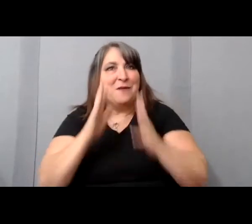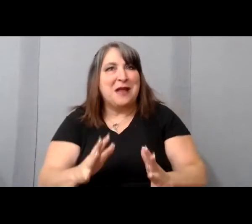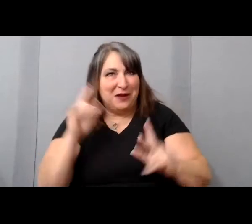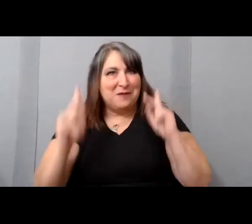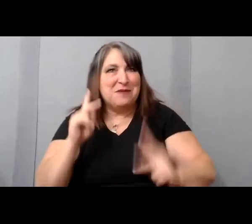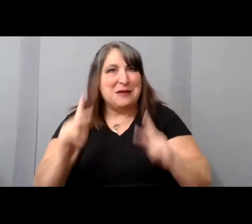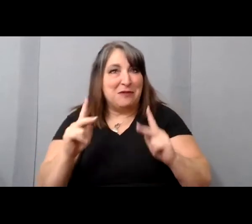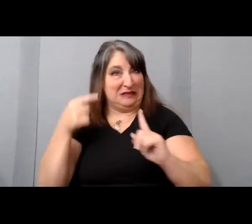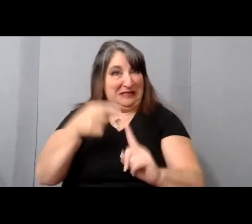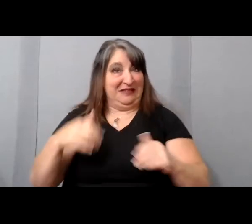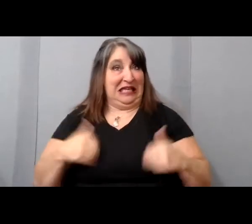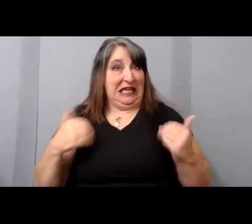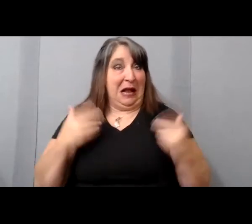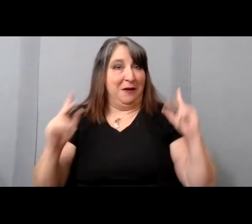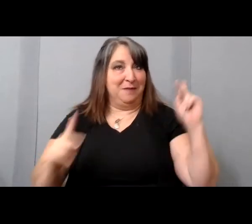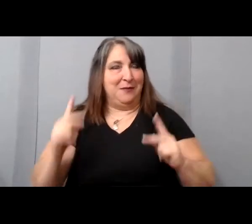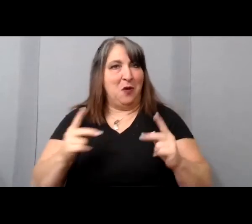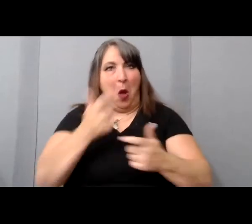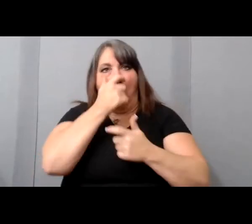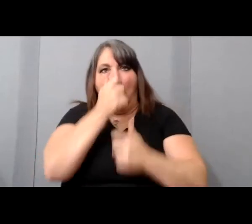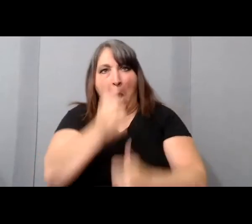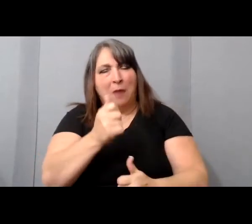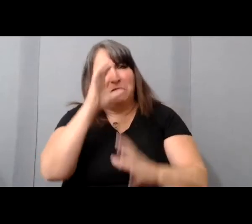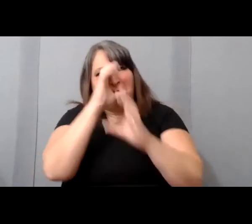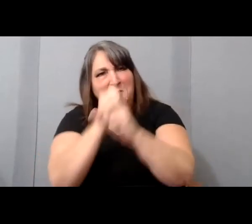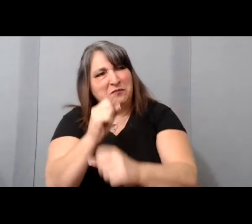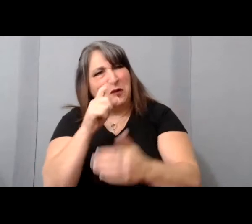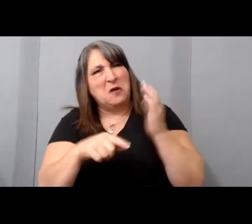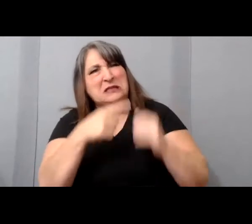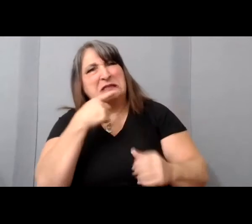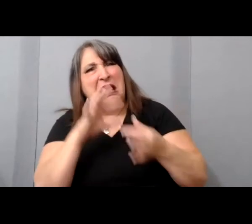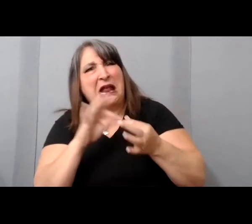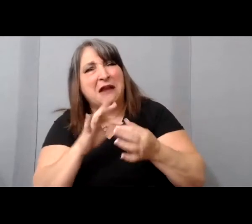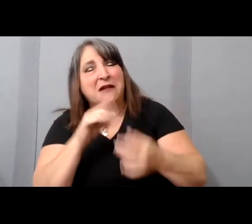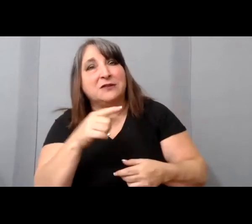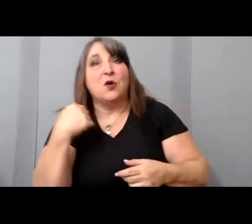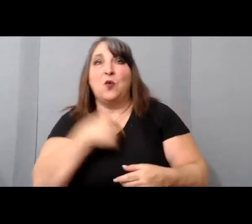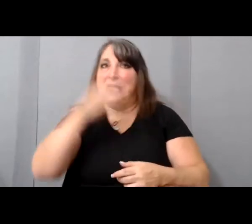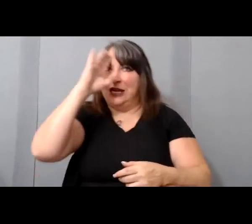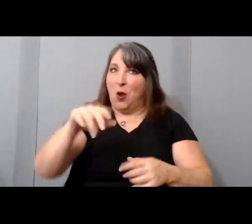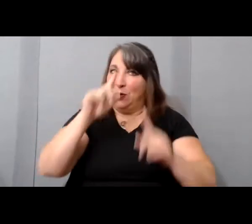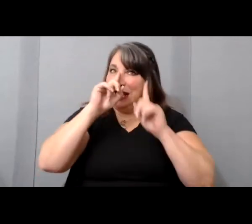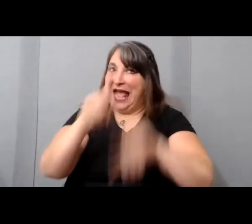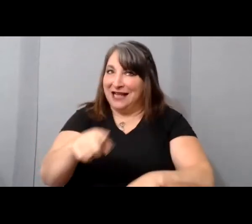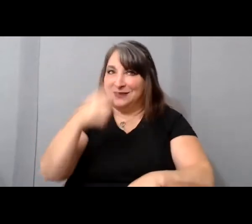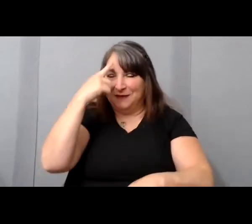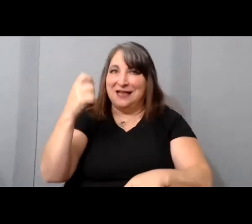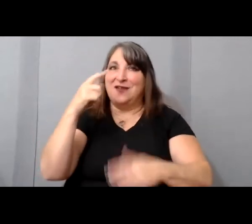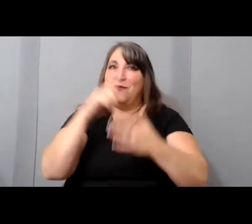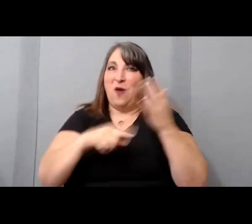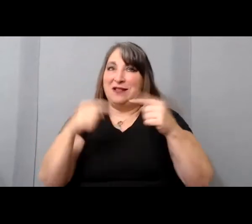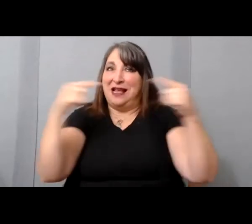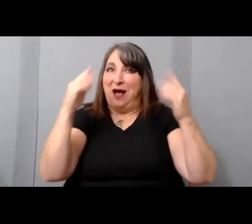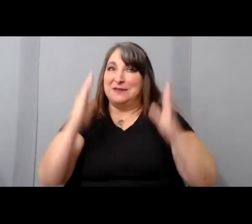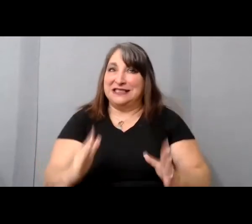young African Americans. And those of us who've been in the party for a long time know that what the answer is, because of what the opposition not only has